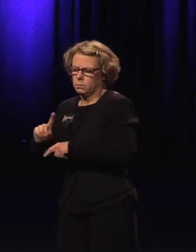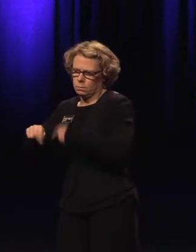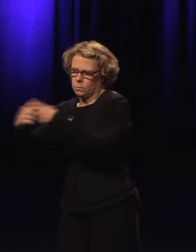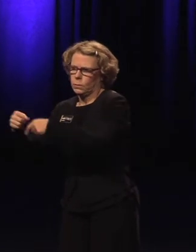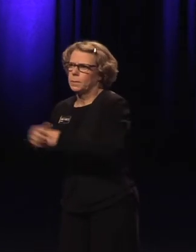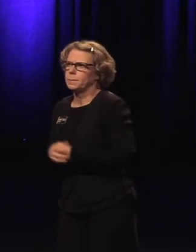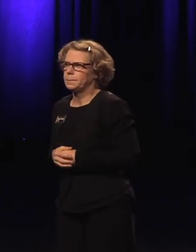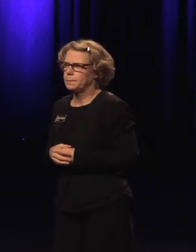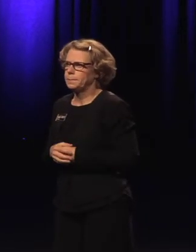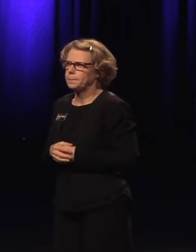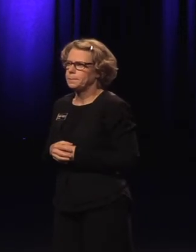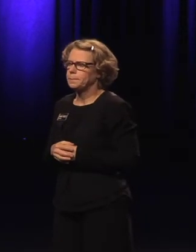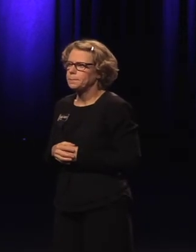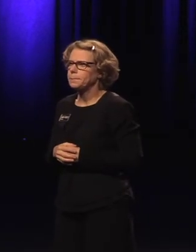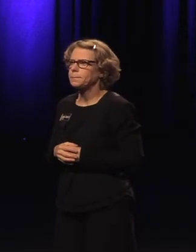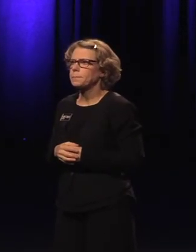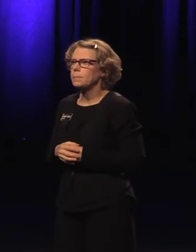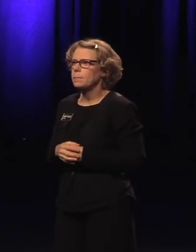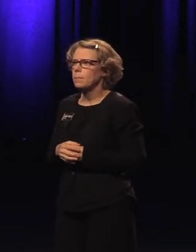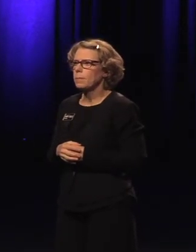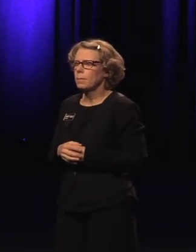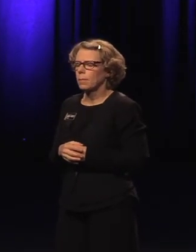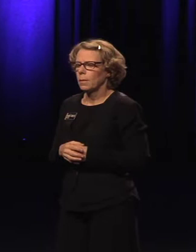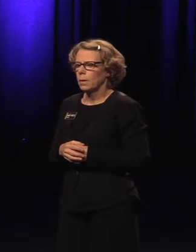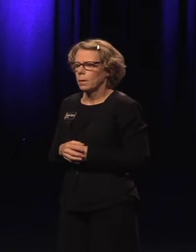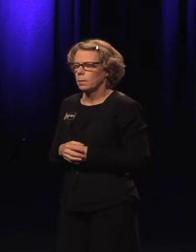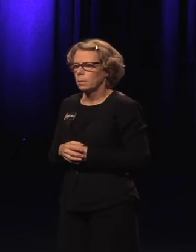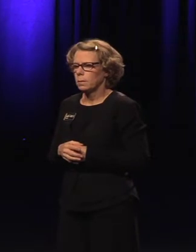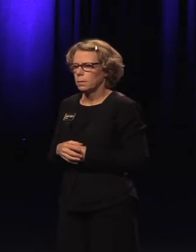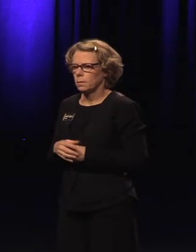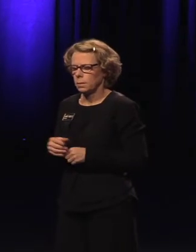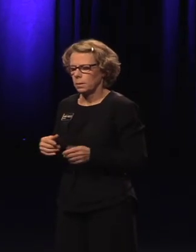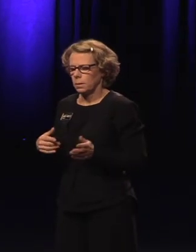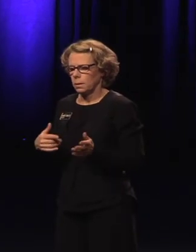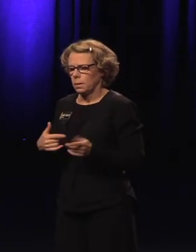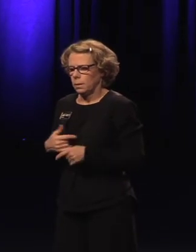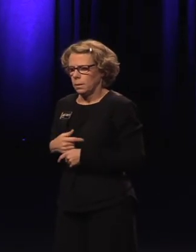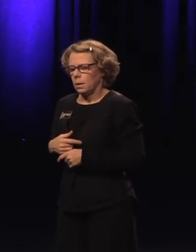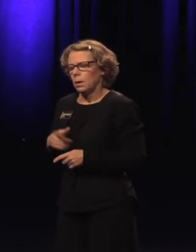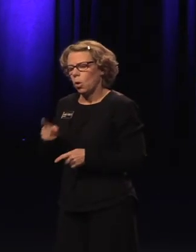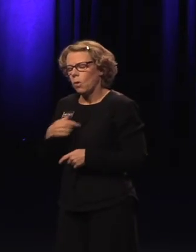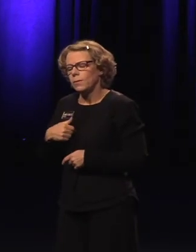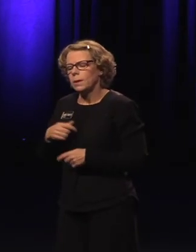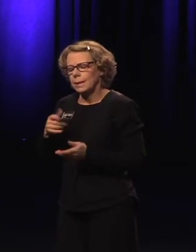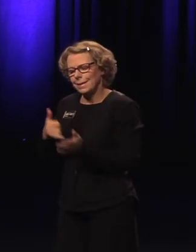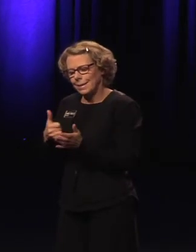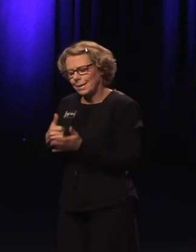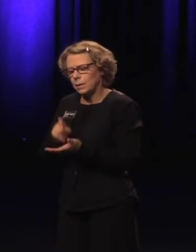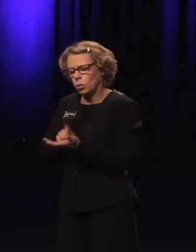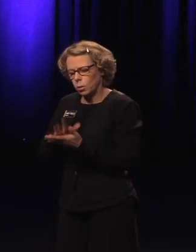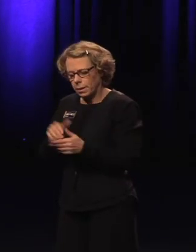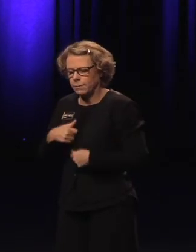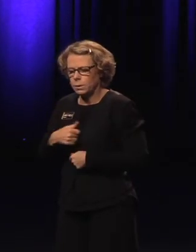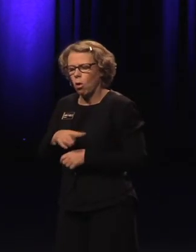core documents are the promotion of freedom from fear and freedom from